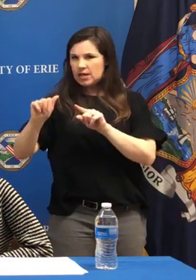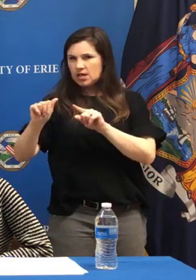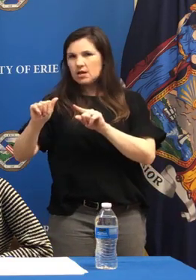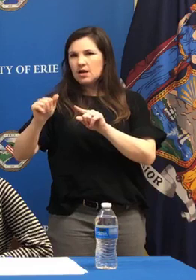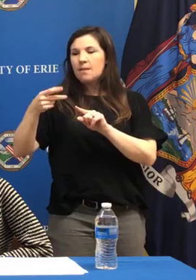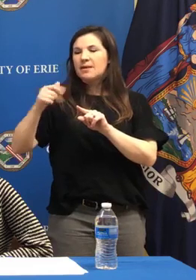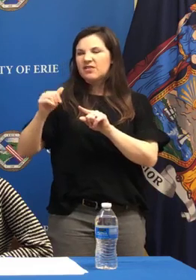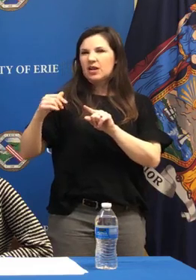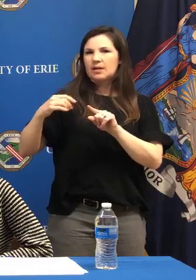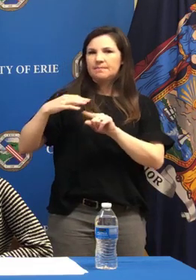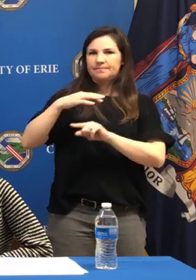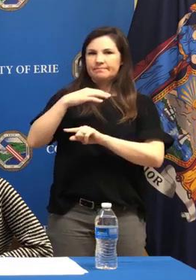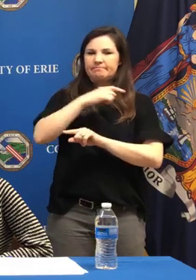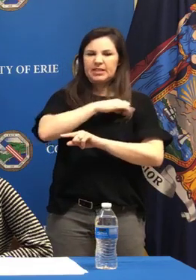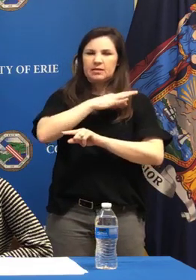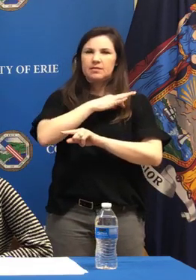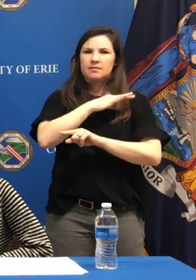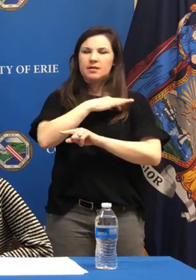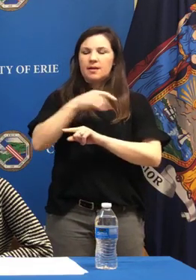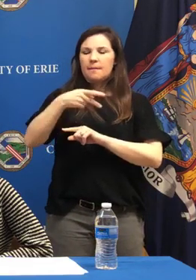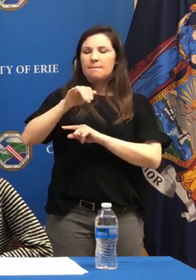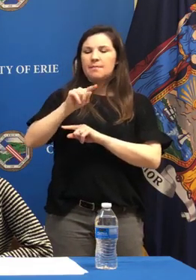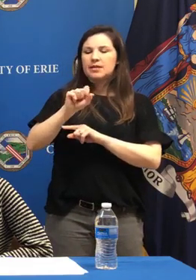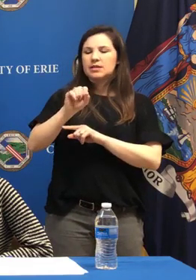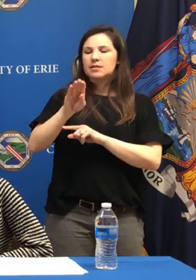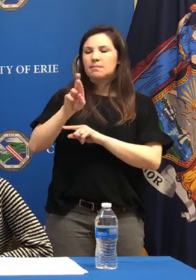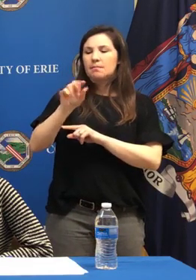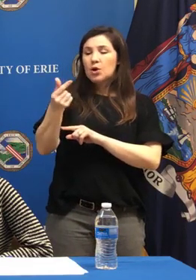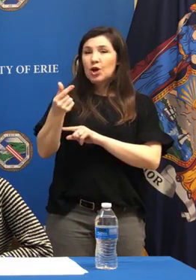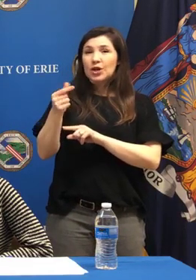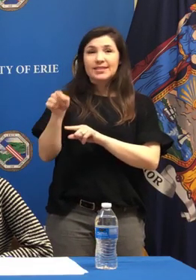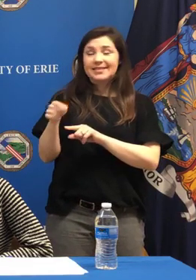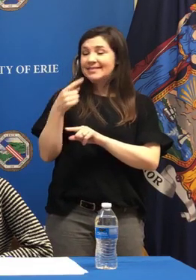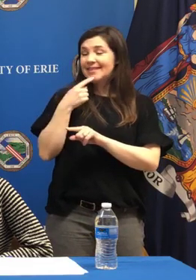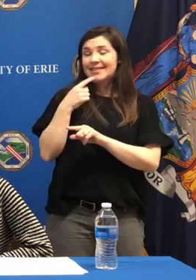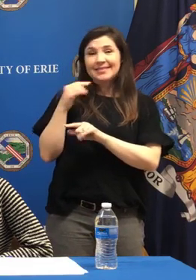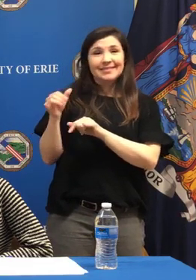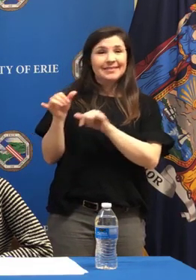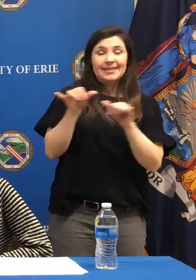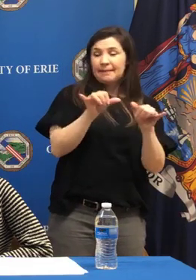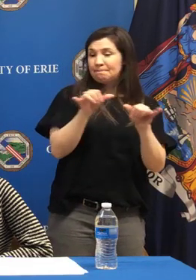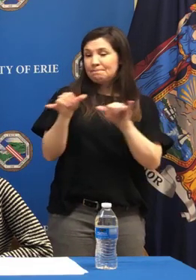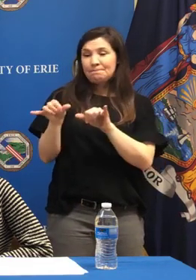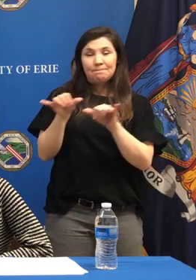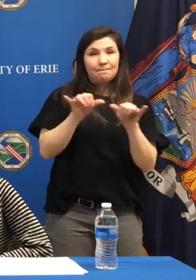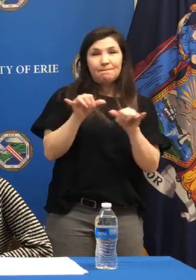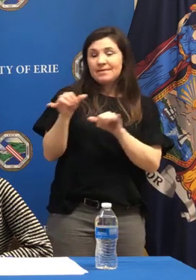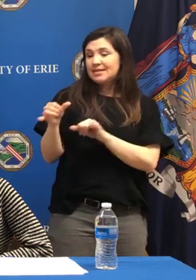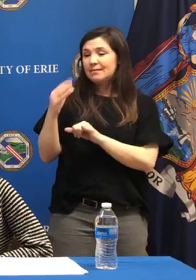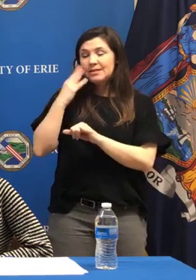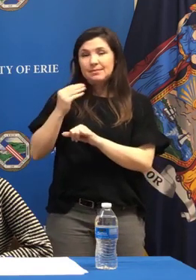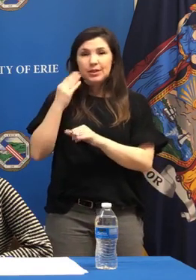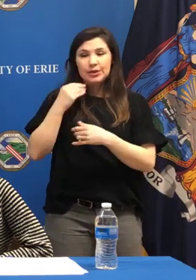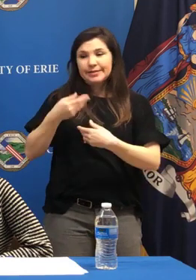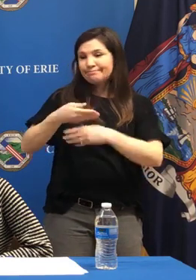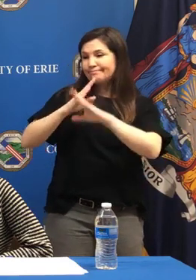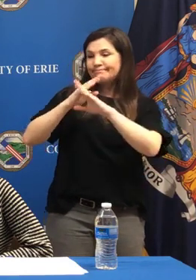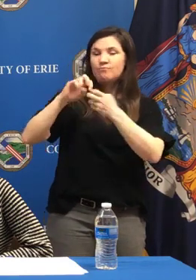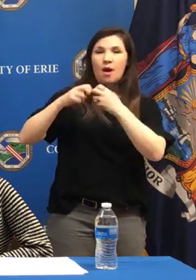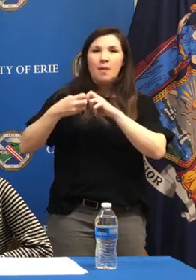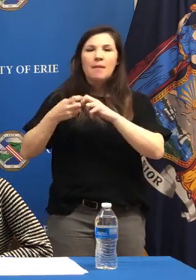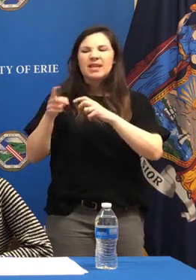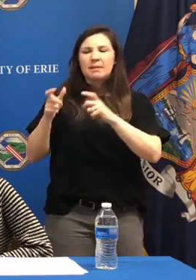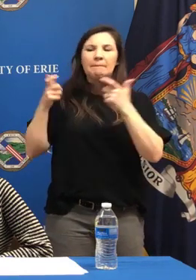Pennsylvania, where Pittsburgh is. And I'm hearing from the folks in Pittsburgh it's the same thing, even though that's a bigger county with more